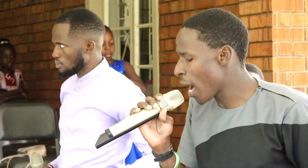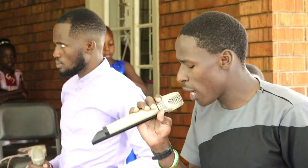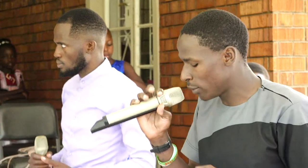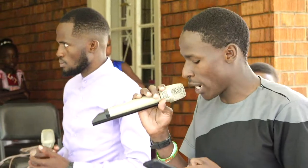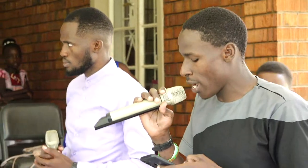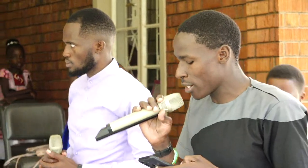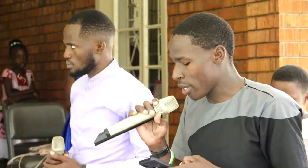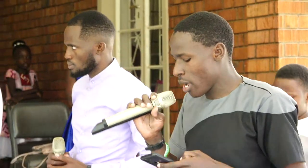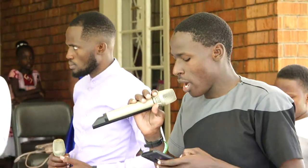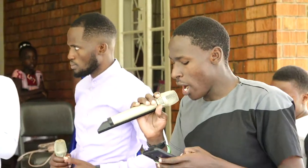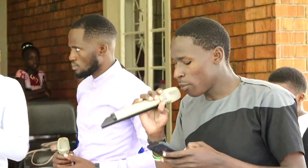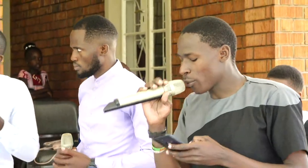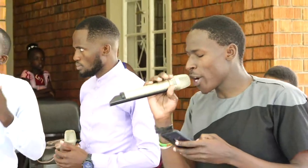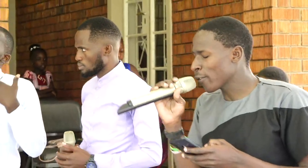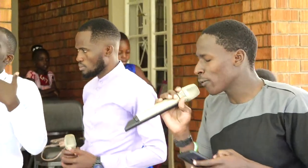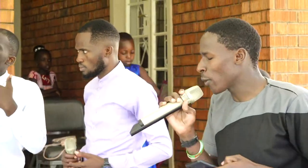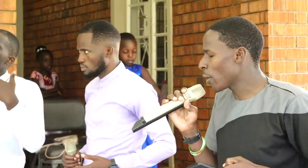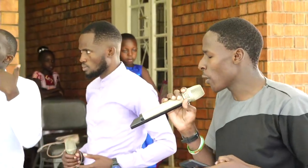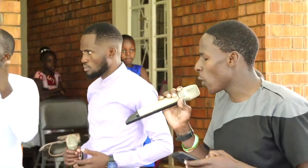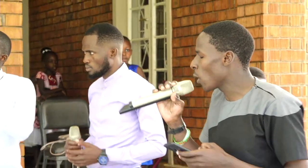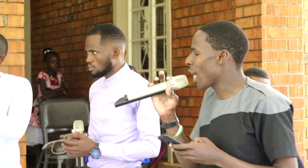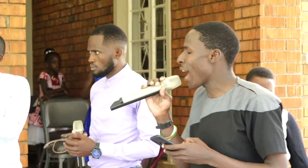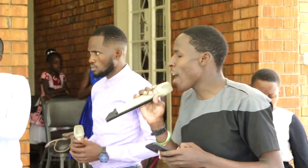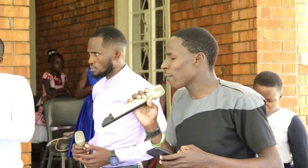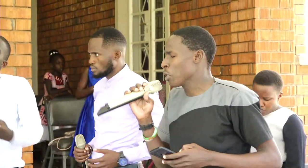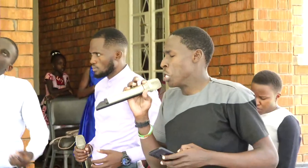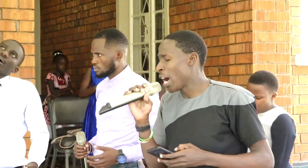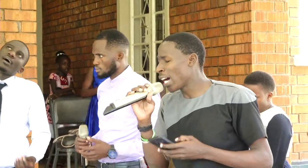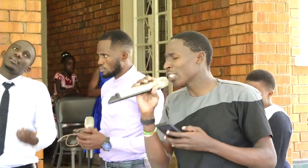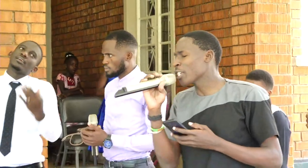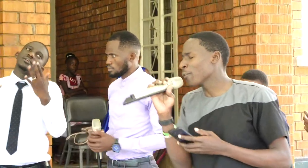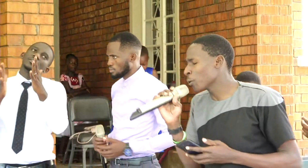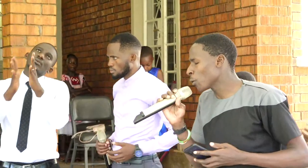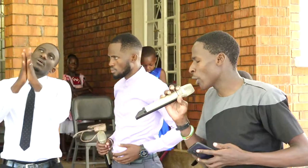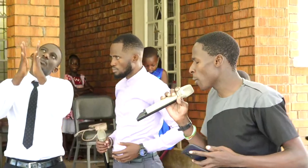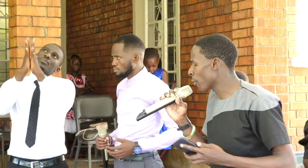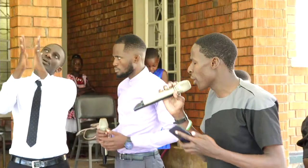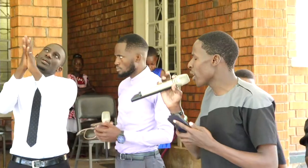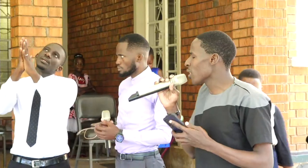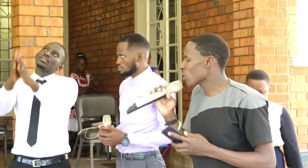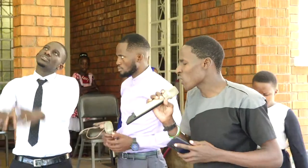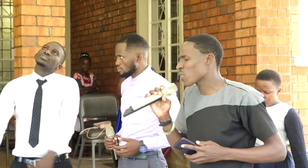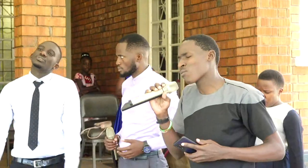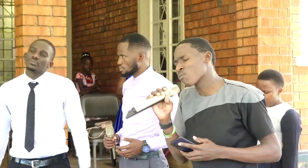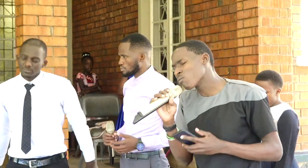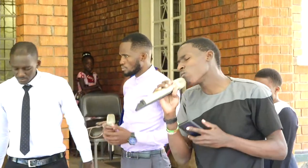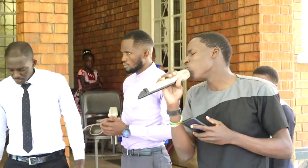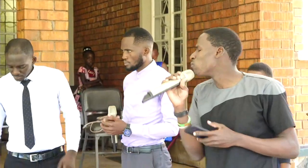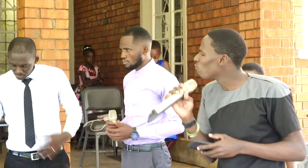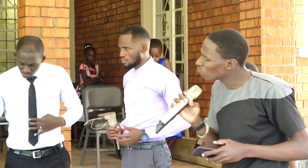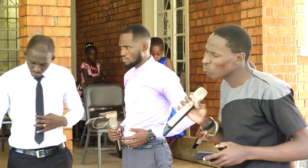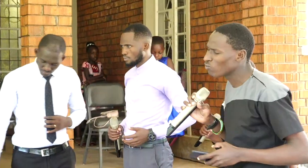You have done. I'm grateful for your love. I'll give you the